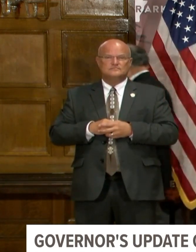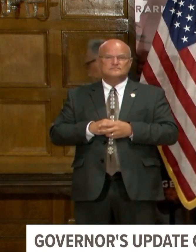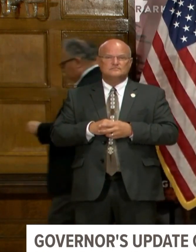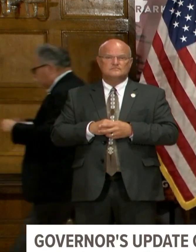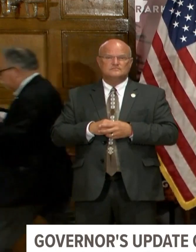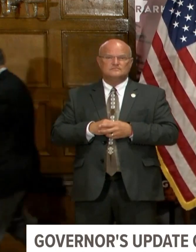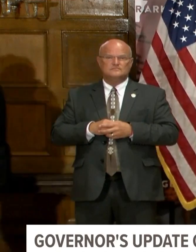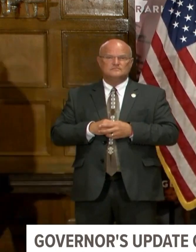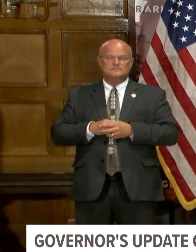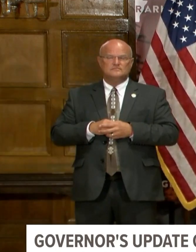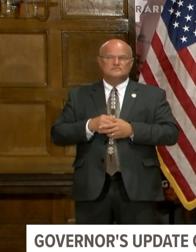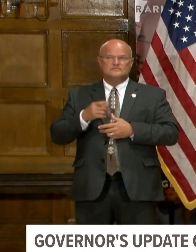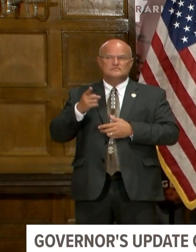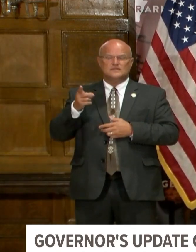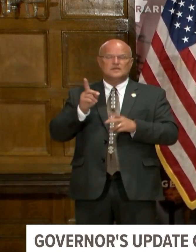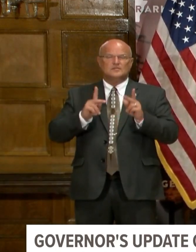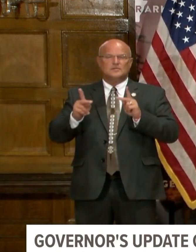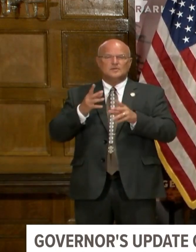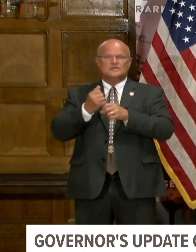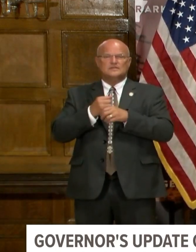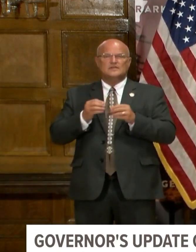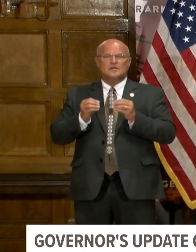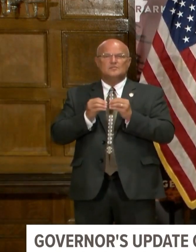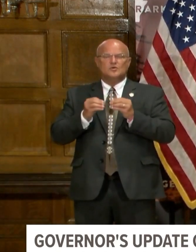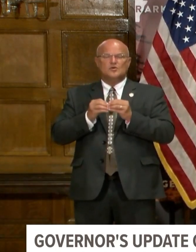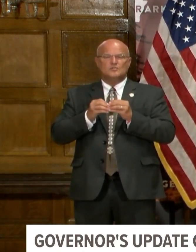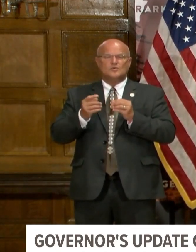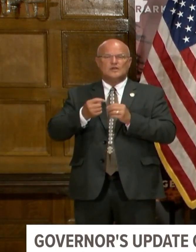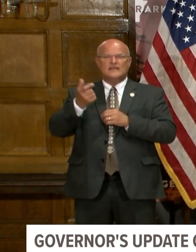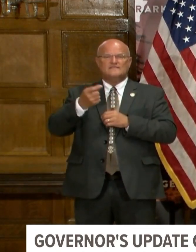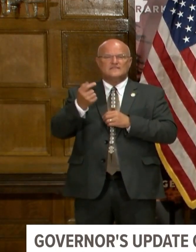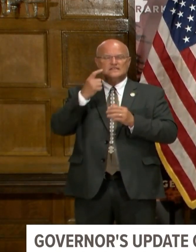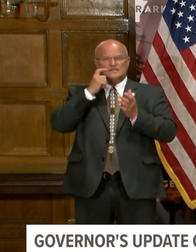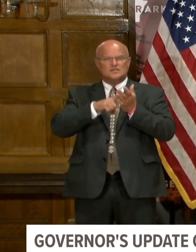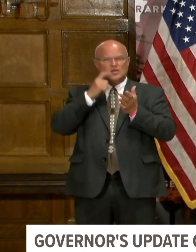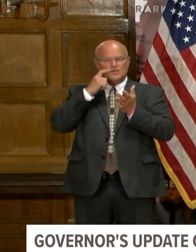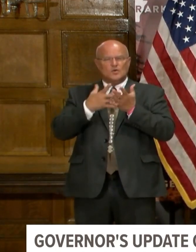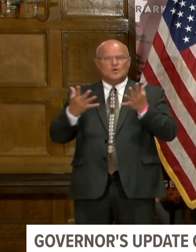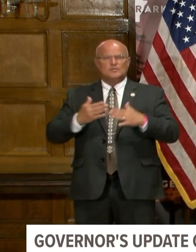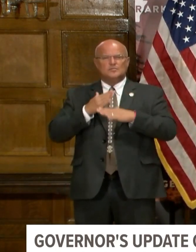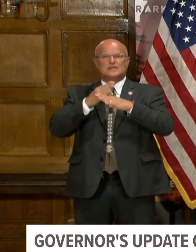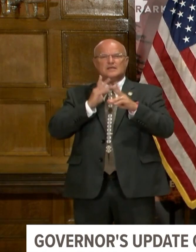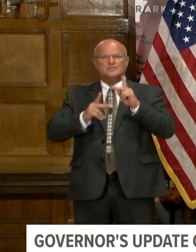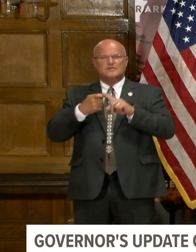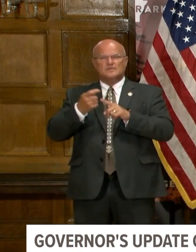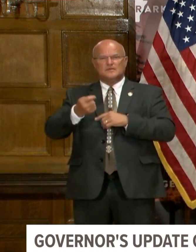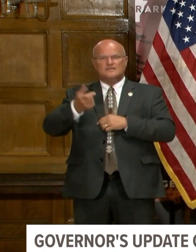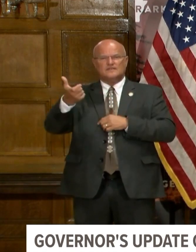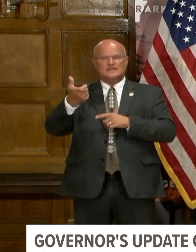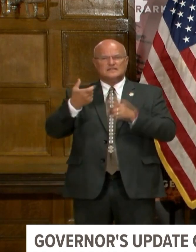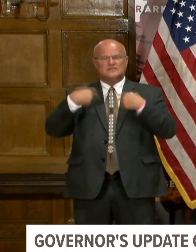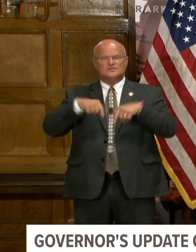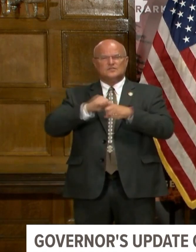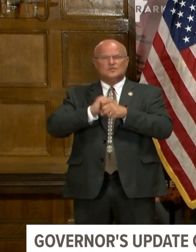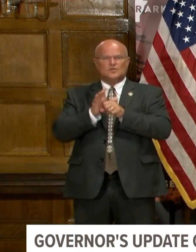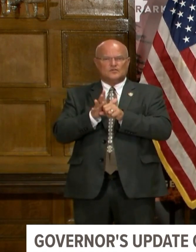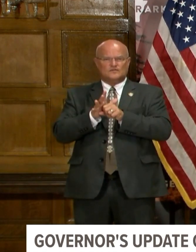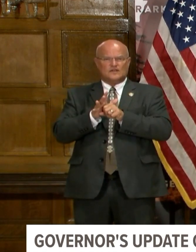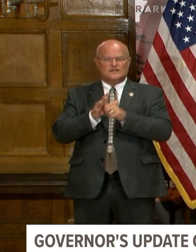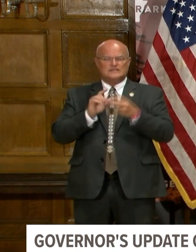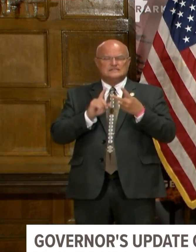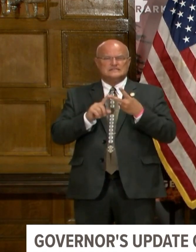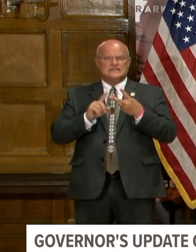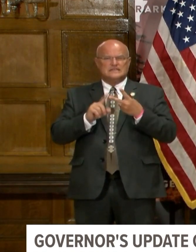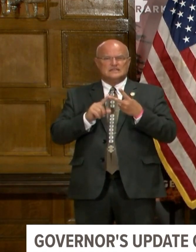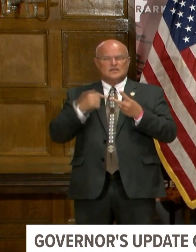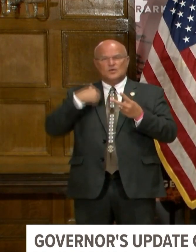Governor, there are people who are receiving more and more eviction notices. What are you doing to protect people from being evicted during the coronavirus? And